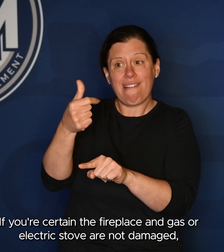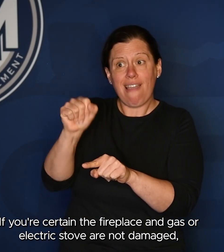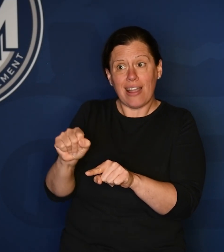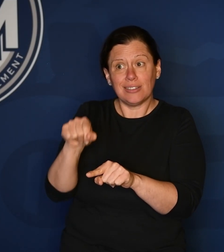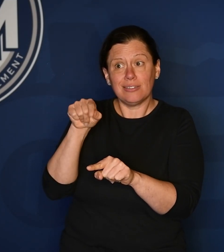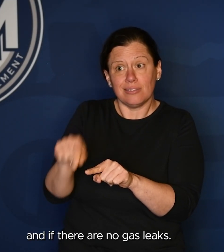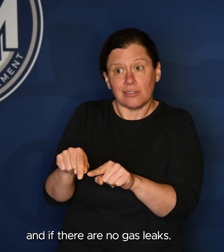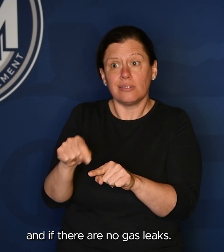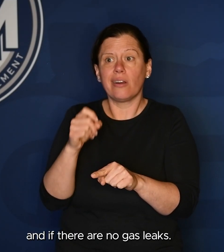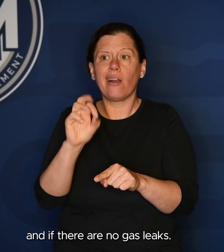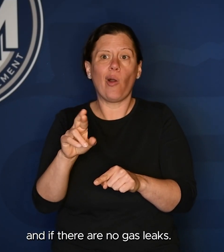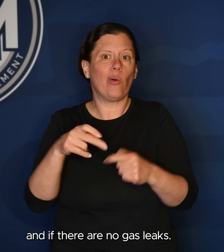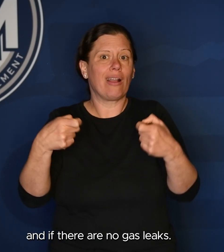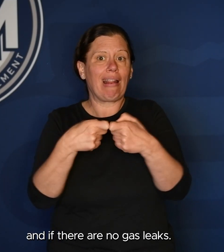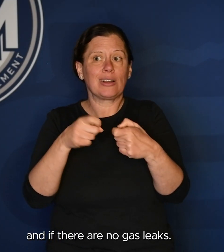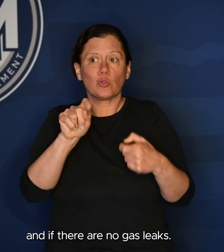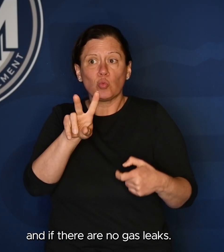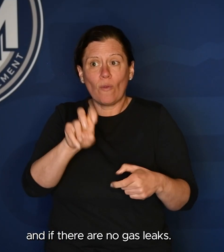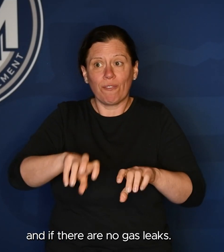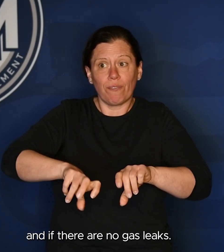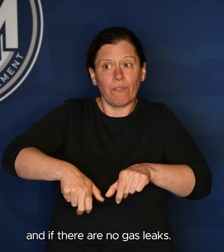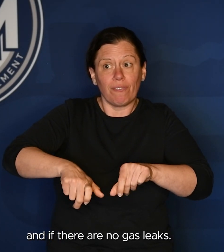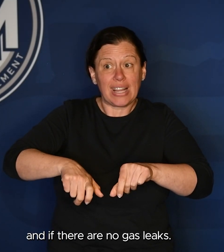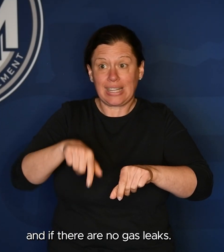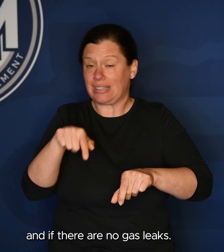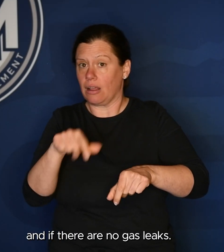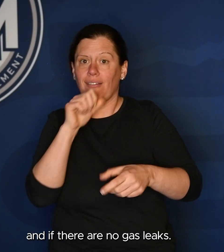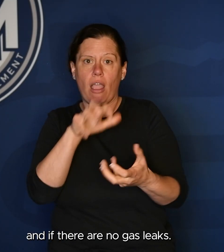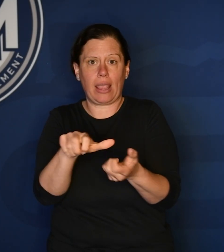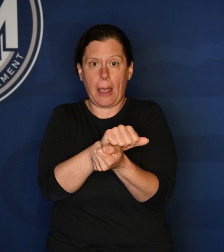damaged and if there are no gas leaks.